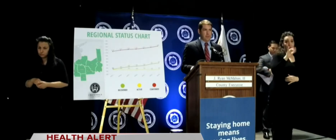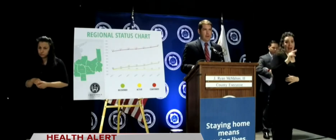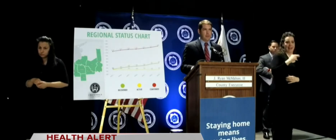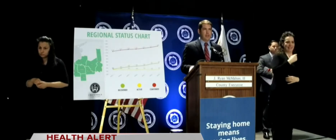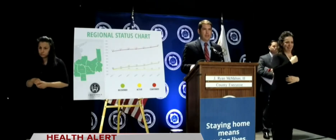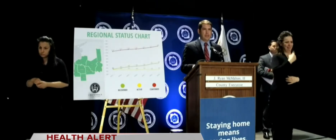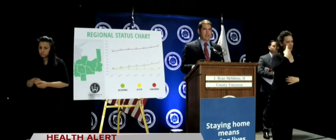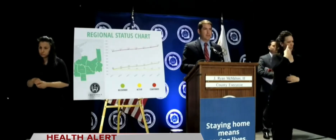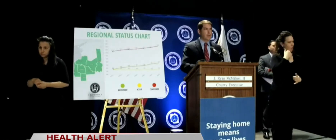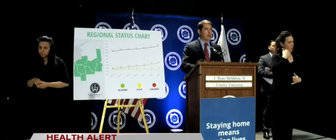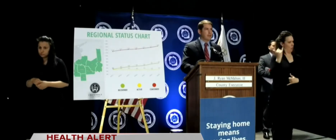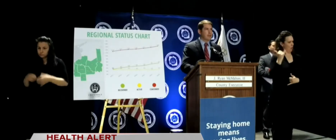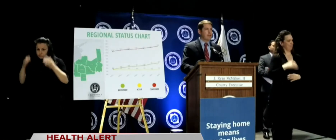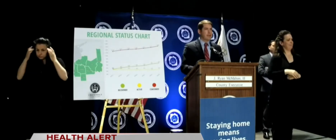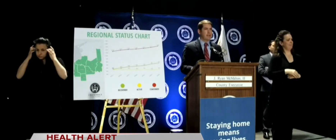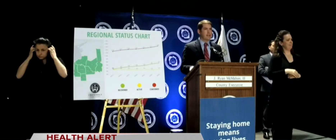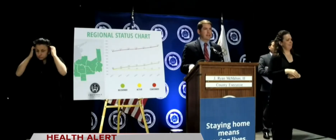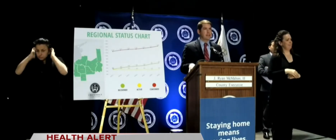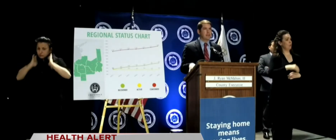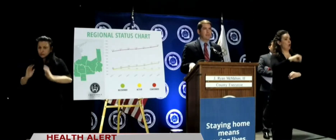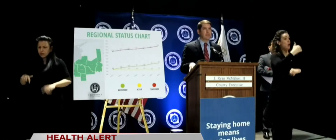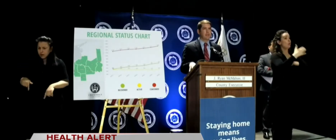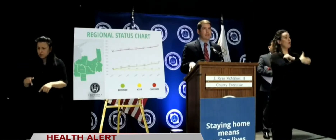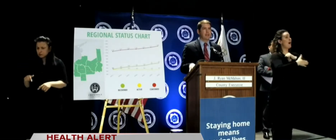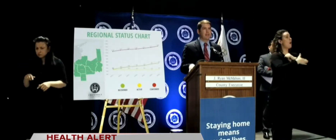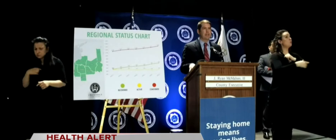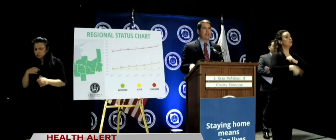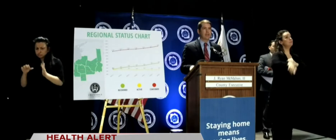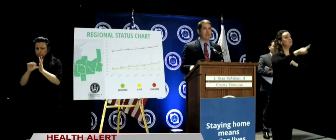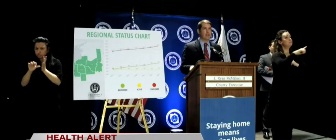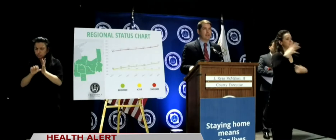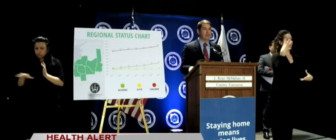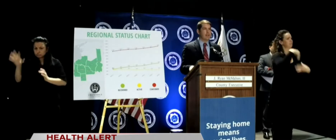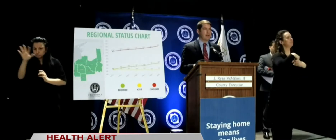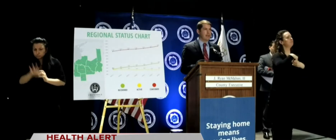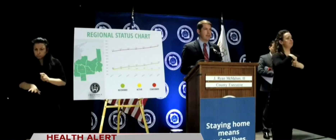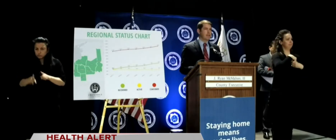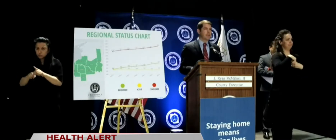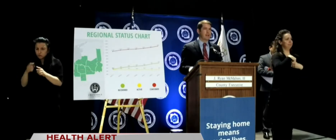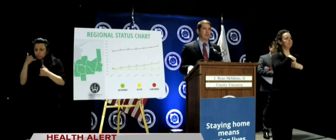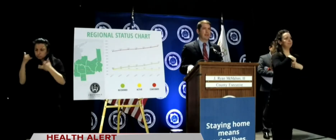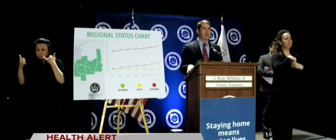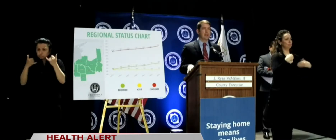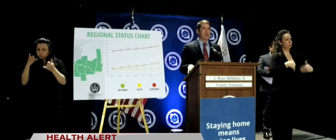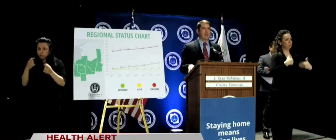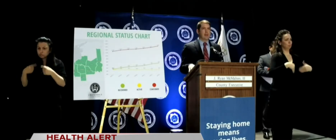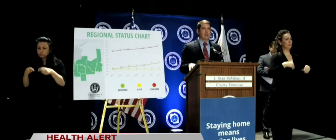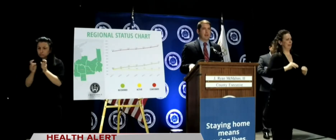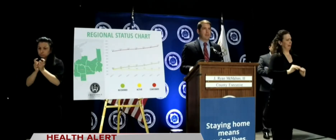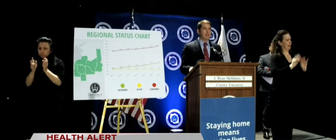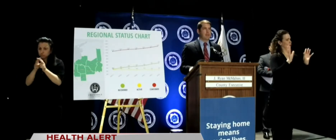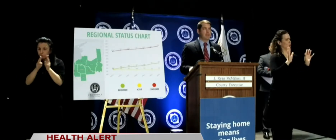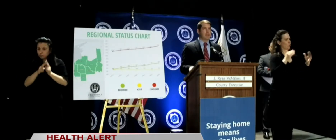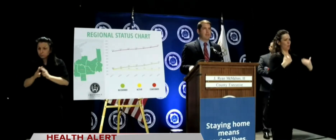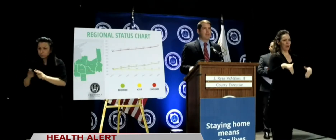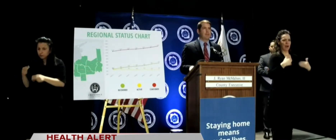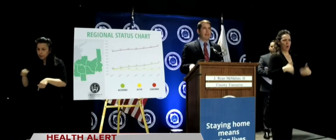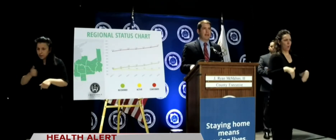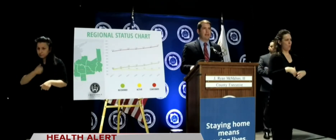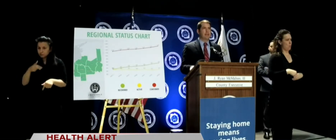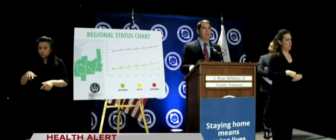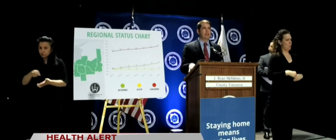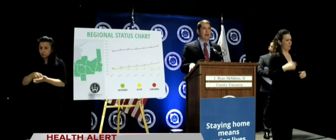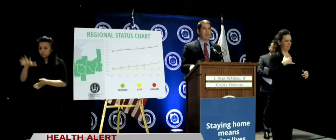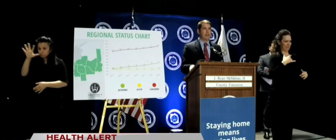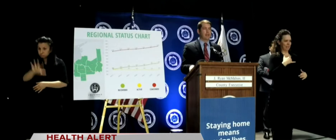counties from around the region and cities from around the region, and it was even clearer to me that the County Executive has not only stepped up and